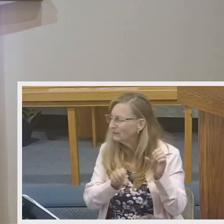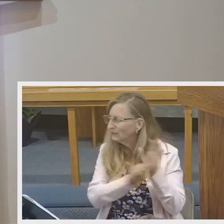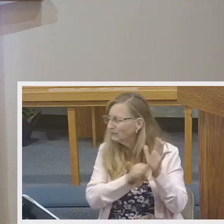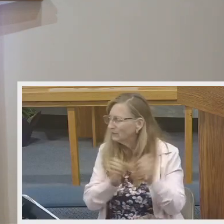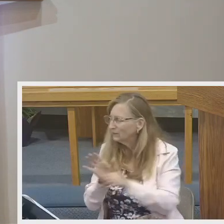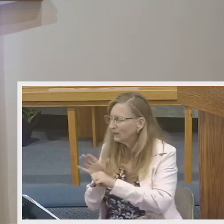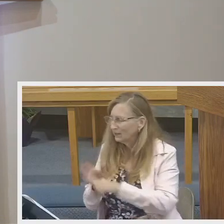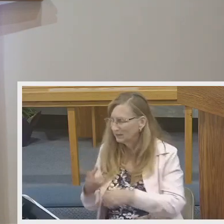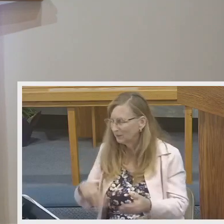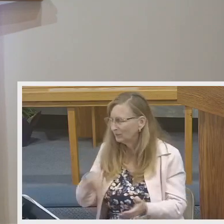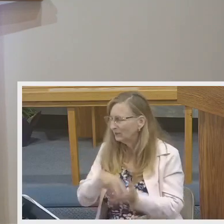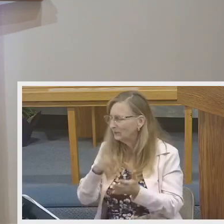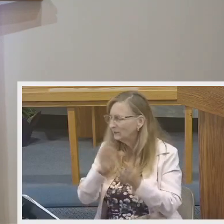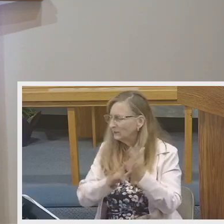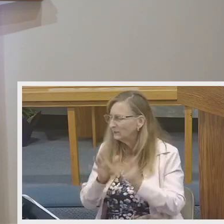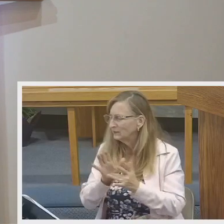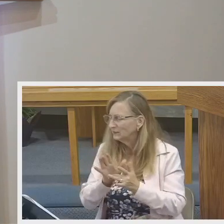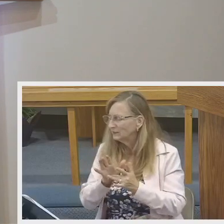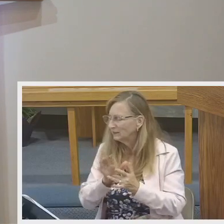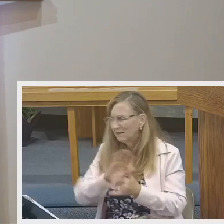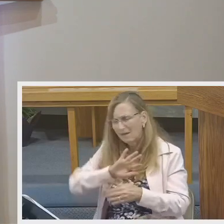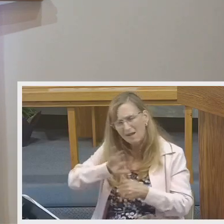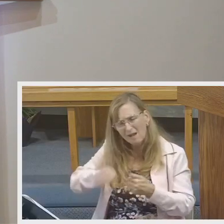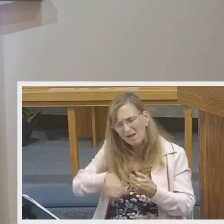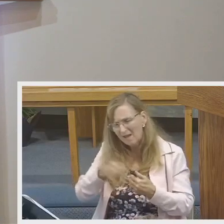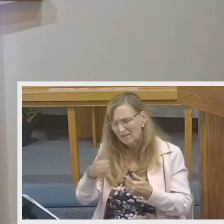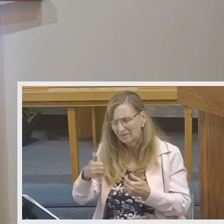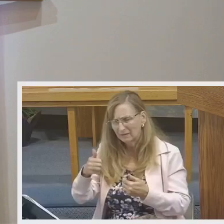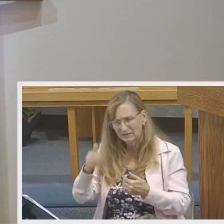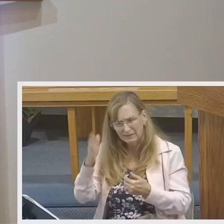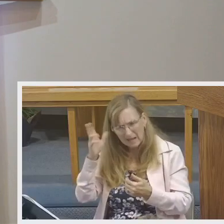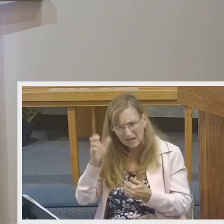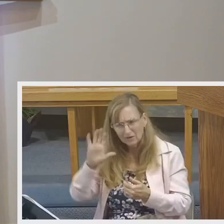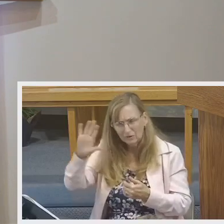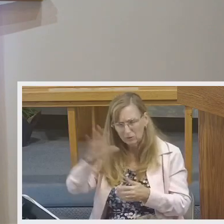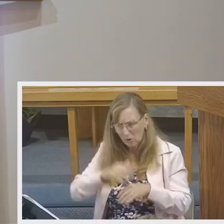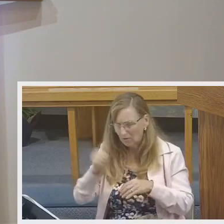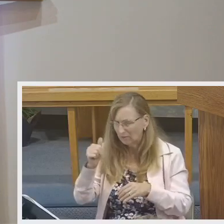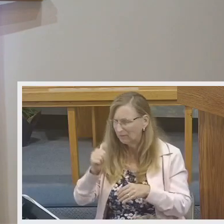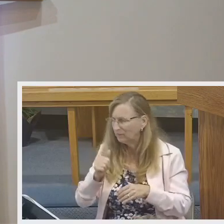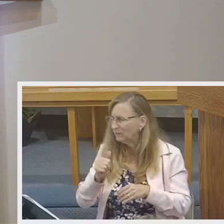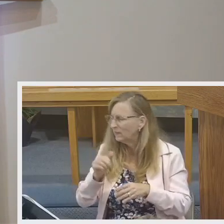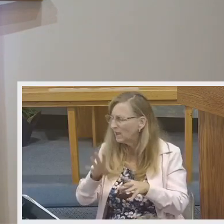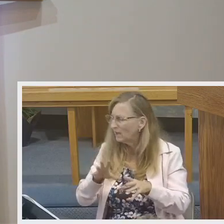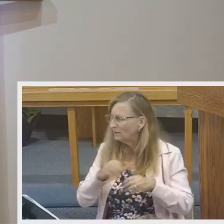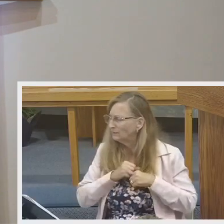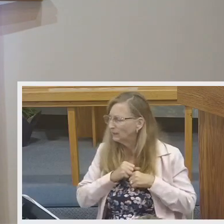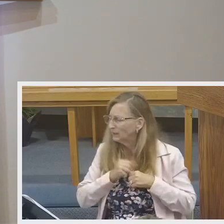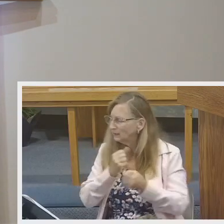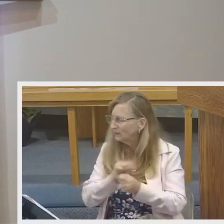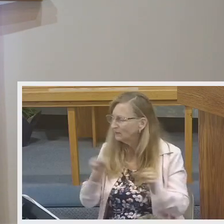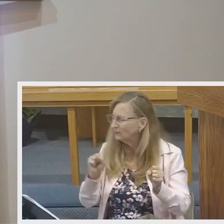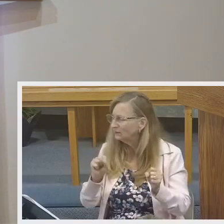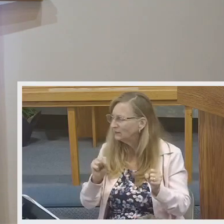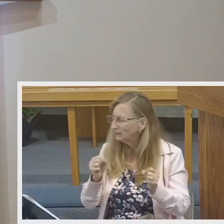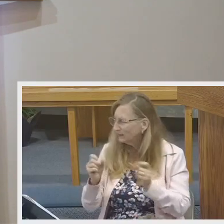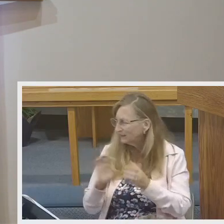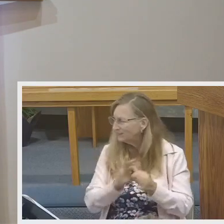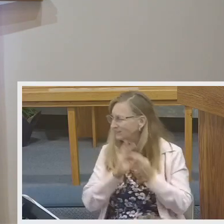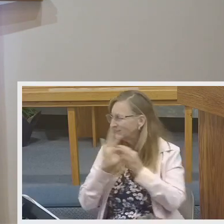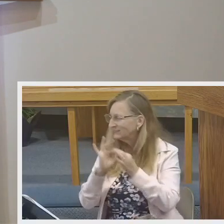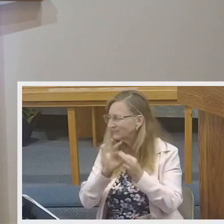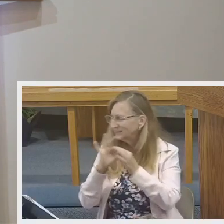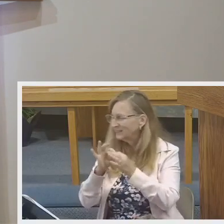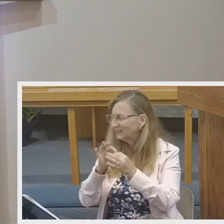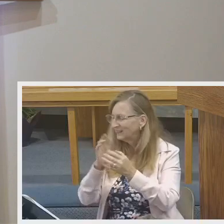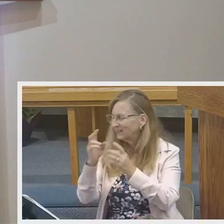others may hear your call, obtain the salvation that is in Christ Jesus, and join us before the throne of our God